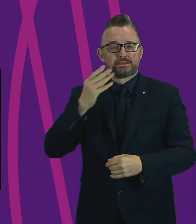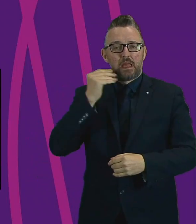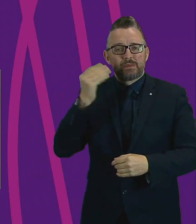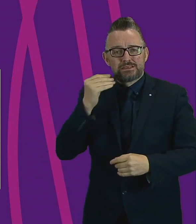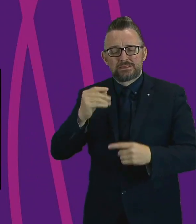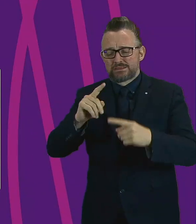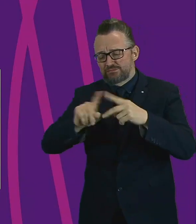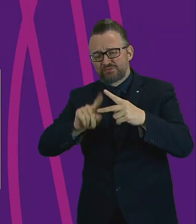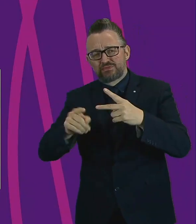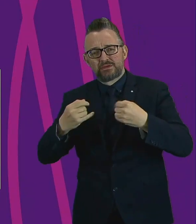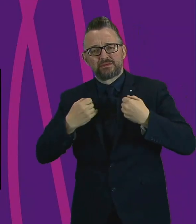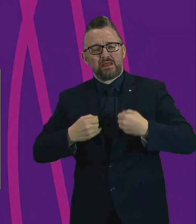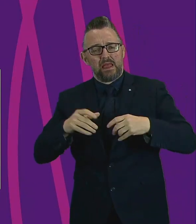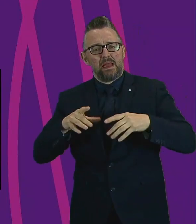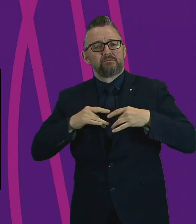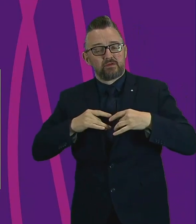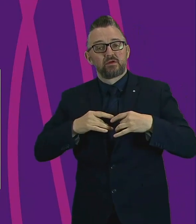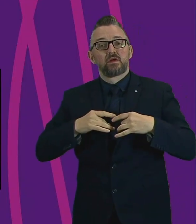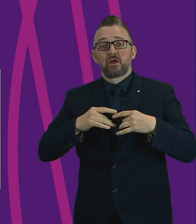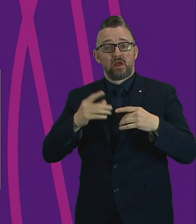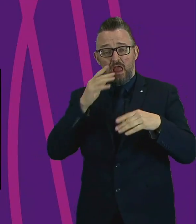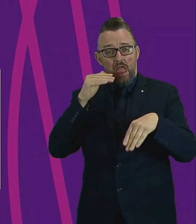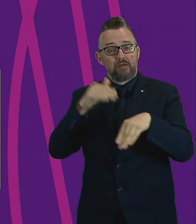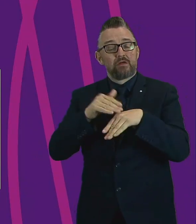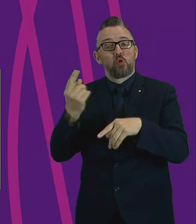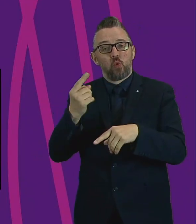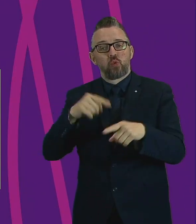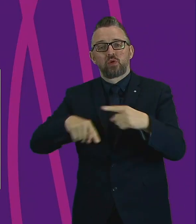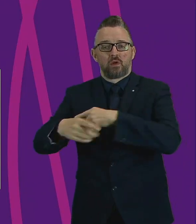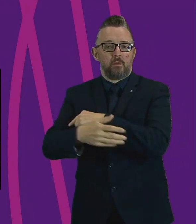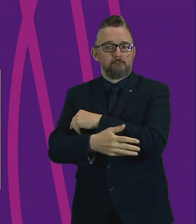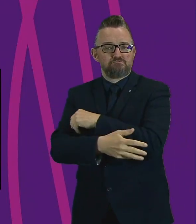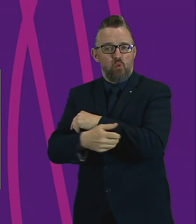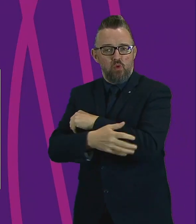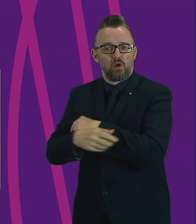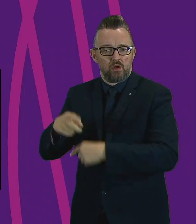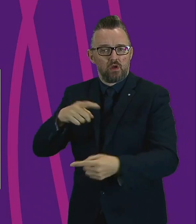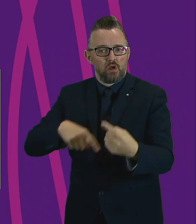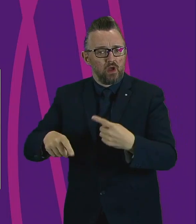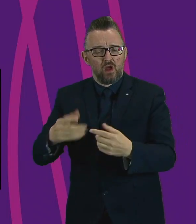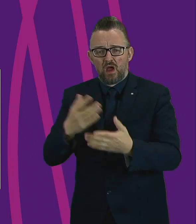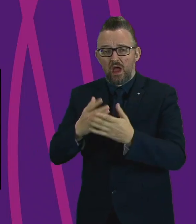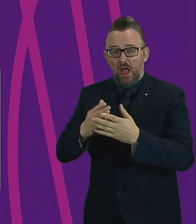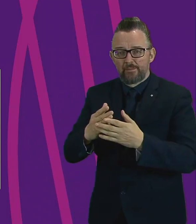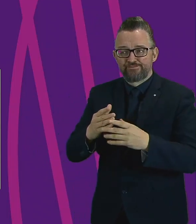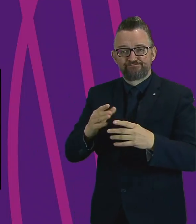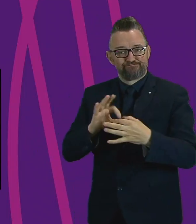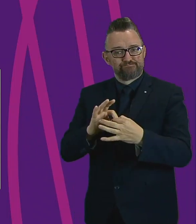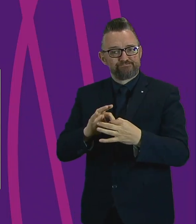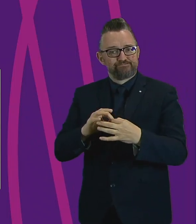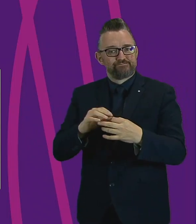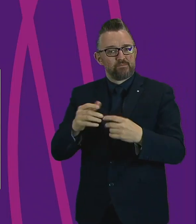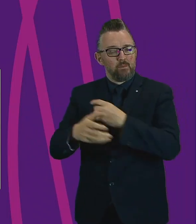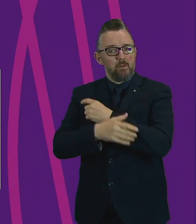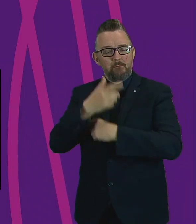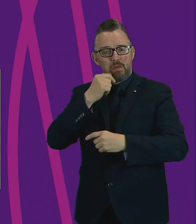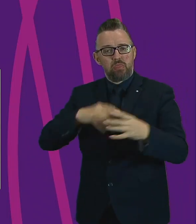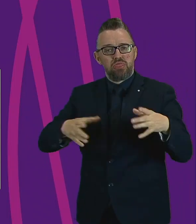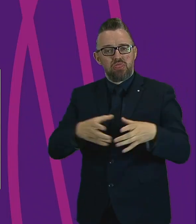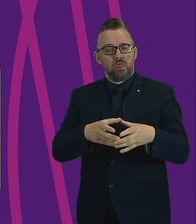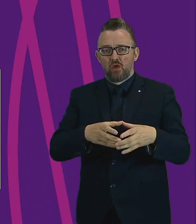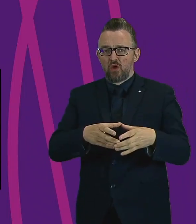diseases, disproportionately affects the poorest communities. There is a clear class issue here, because the evidence is there for